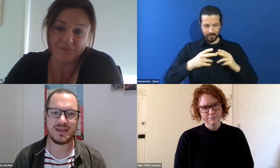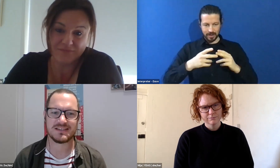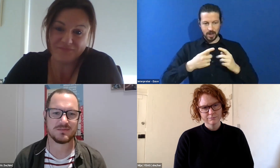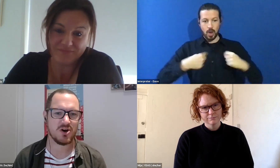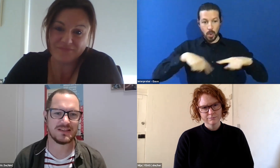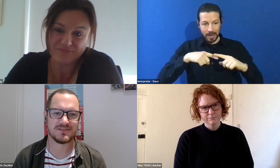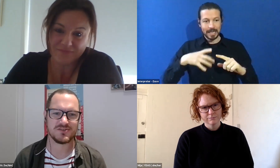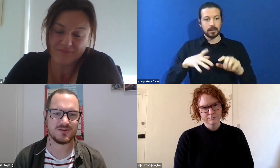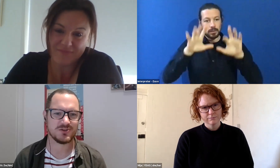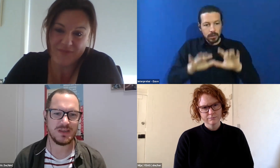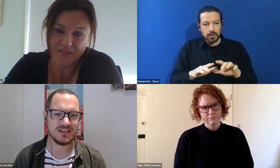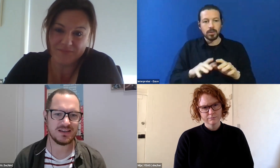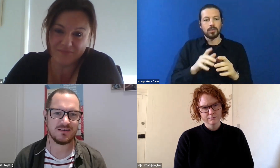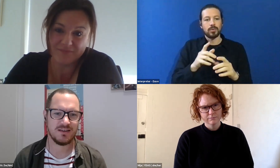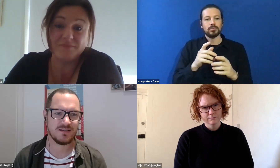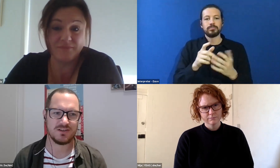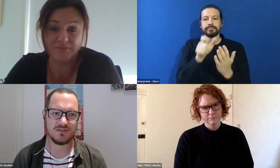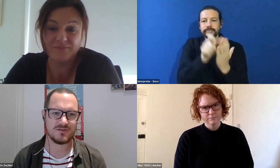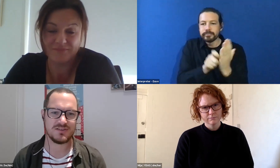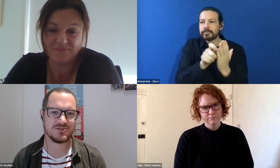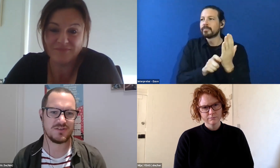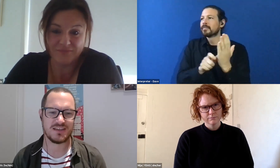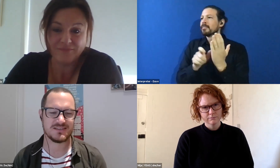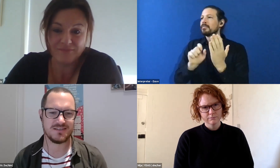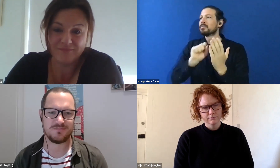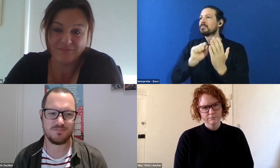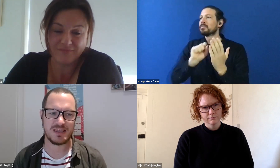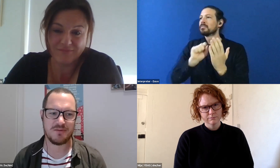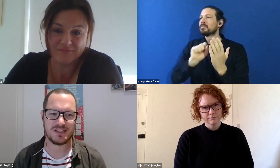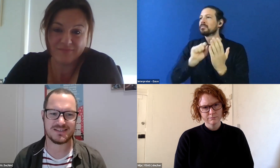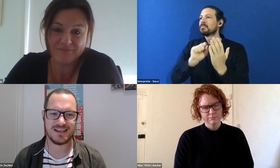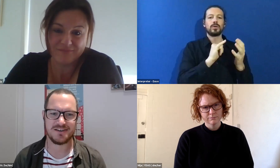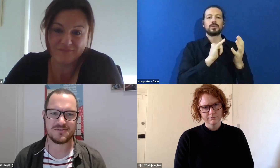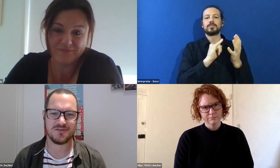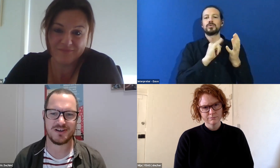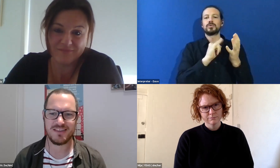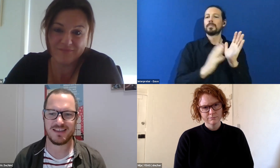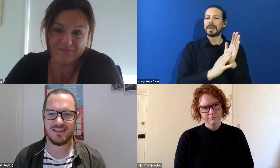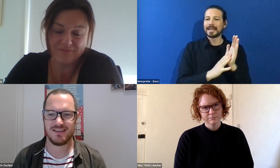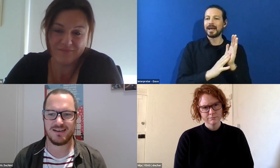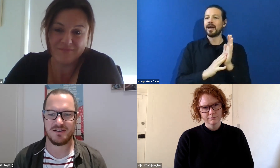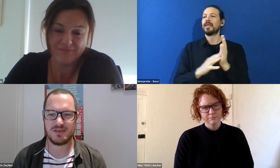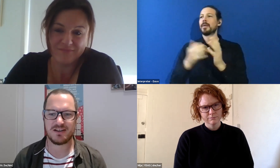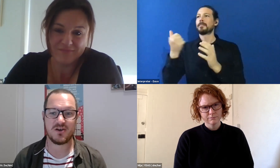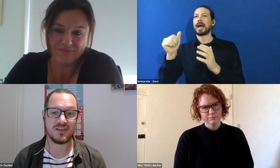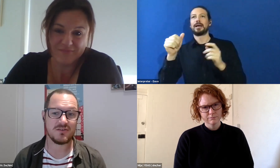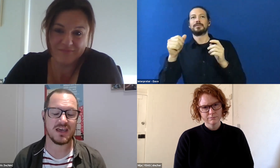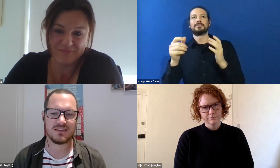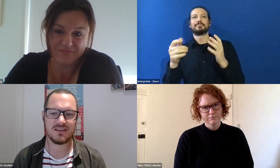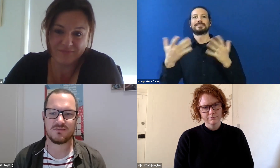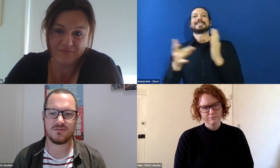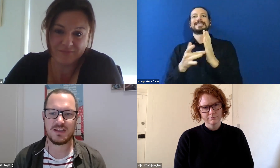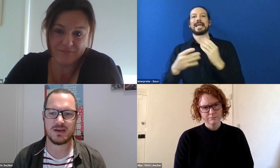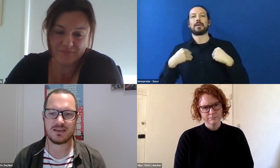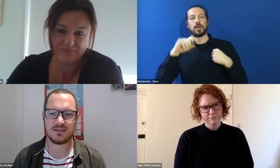it or making some comments on social media. You know, those are the sort of things that big companies take note of, aren't they? And I know that you can